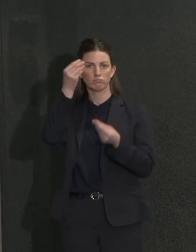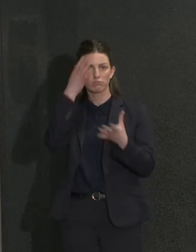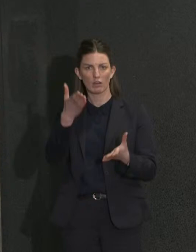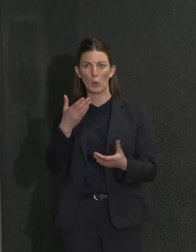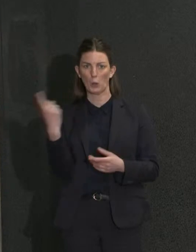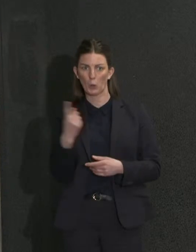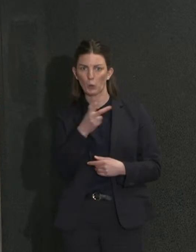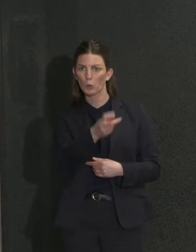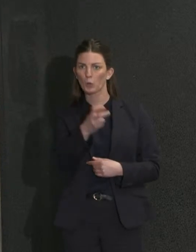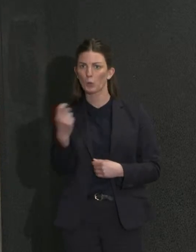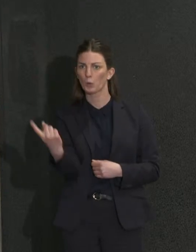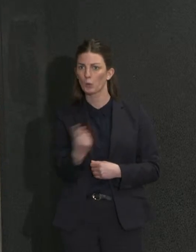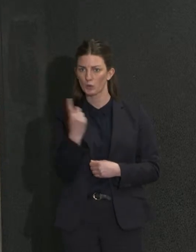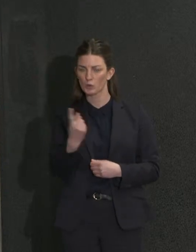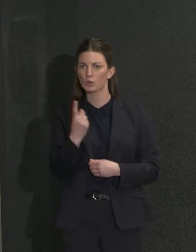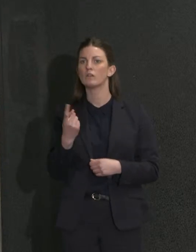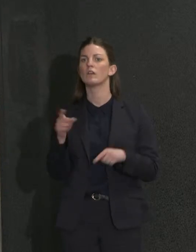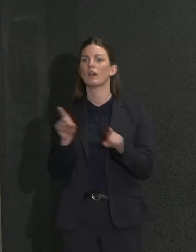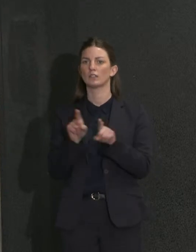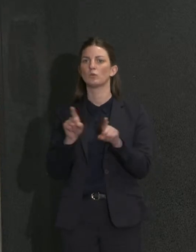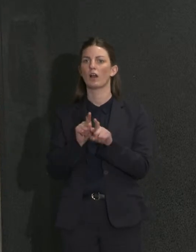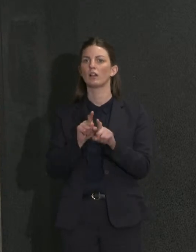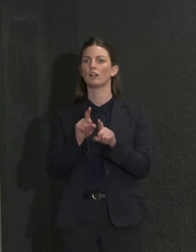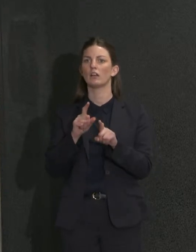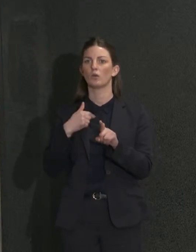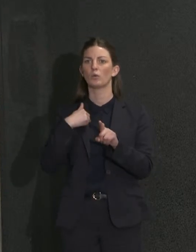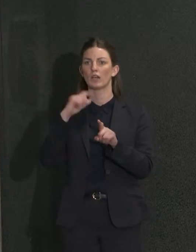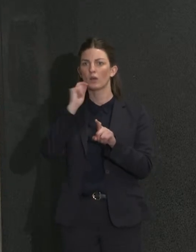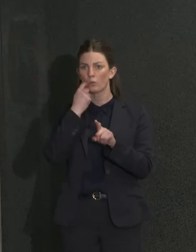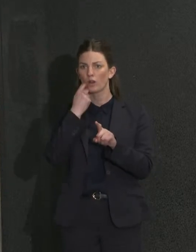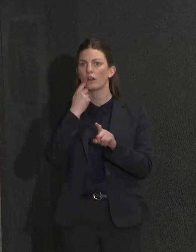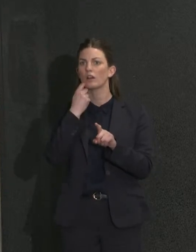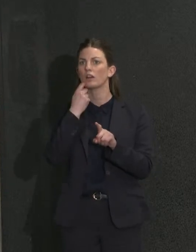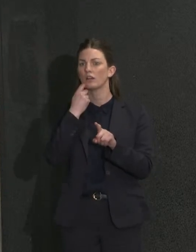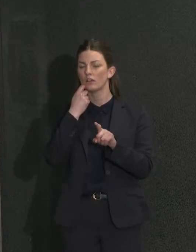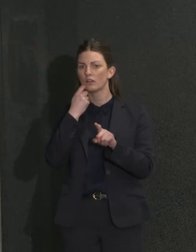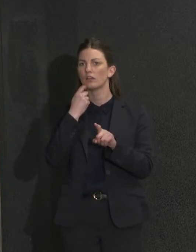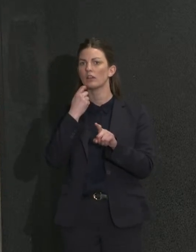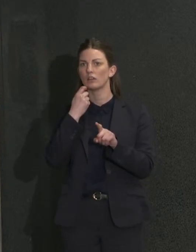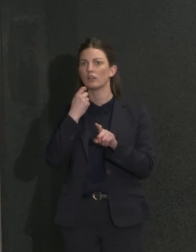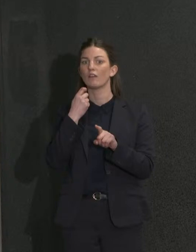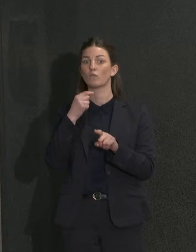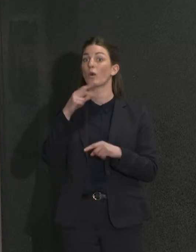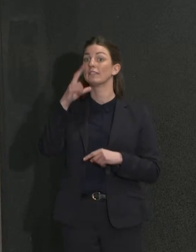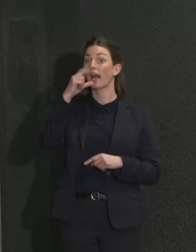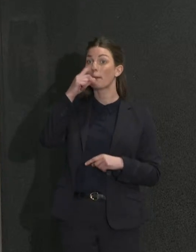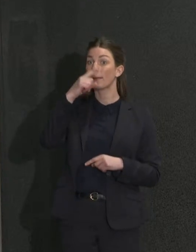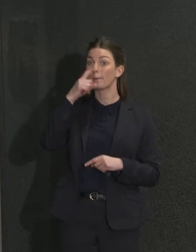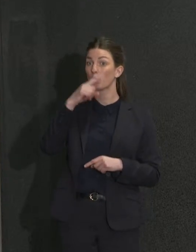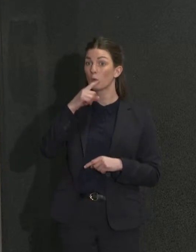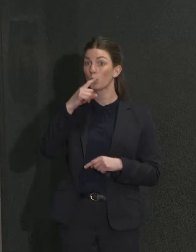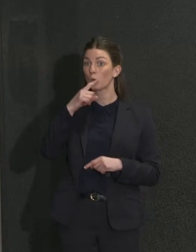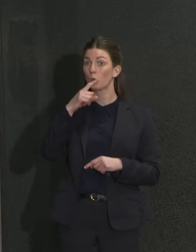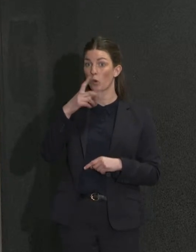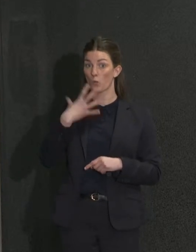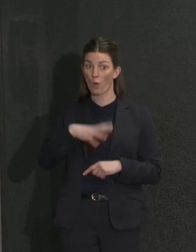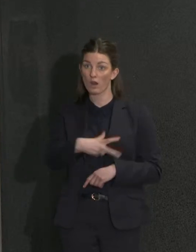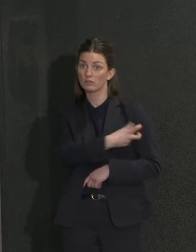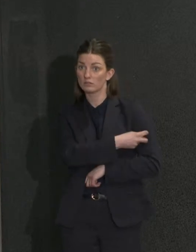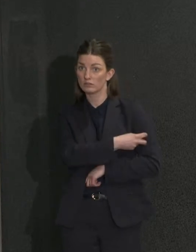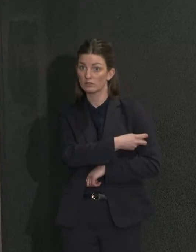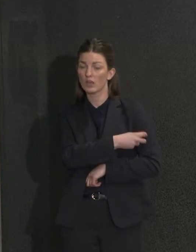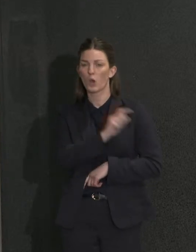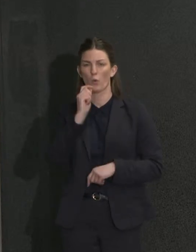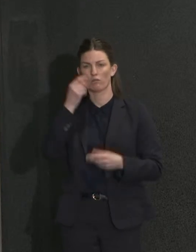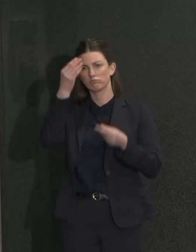as some announcements in relation to the expansion into state clinics for younger Victorians, access to the AstraZeneca